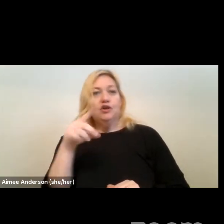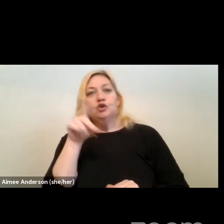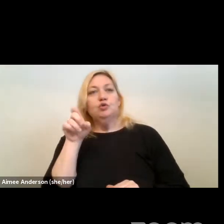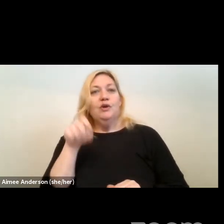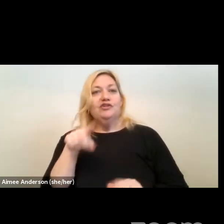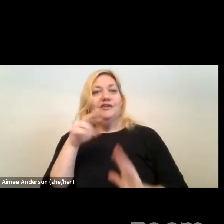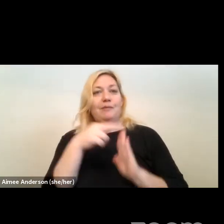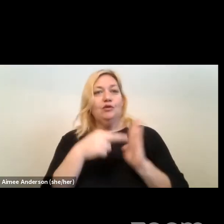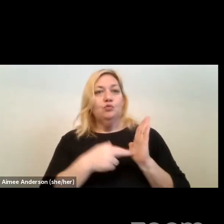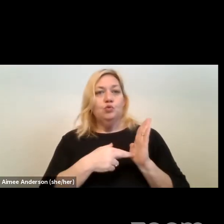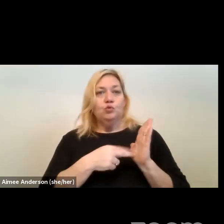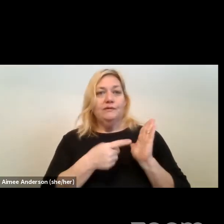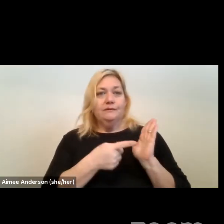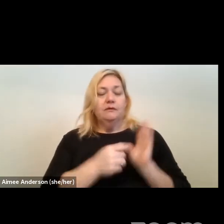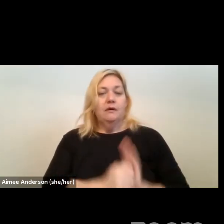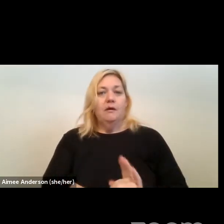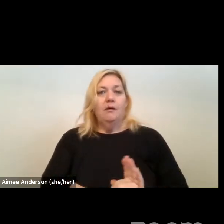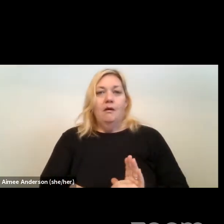rules?